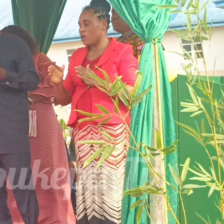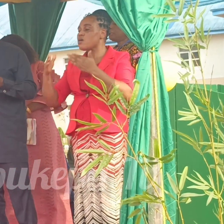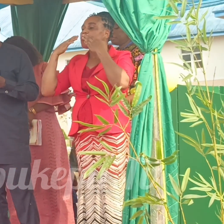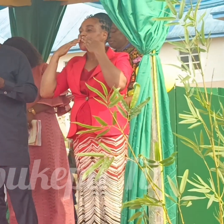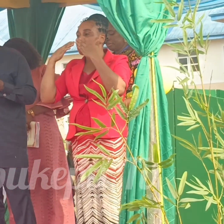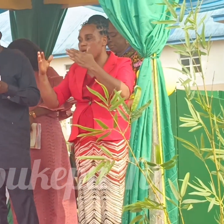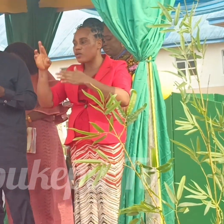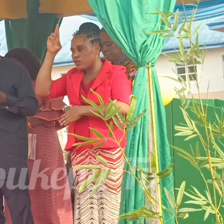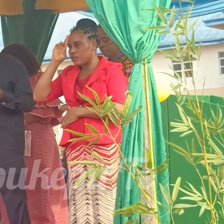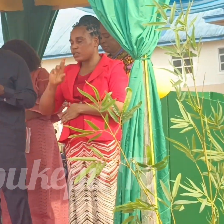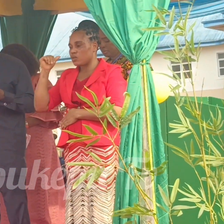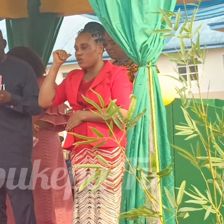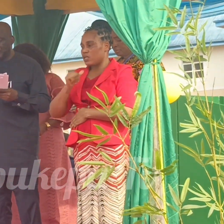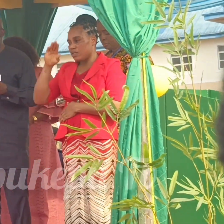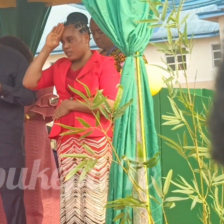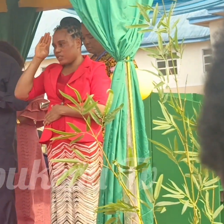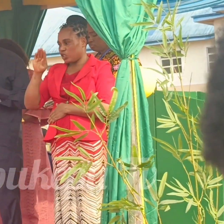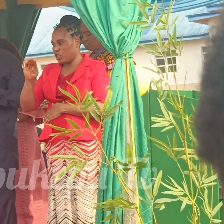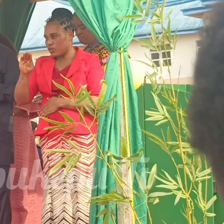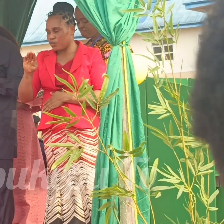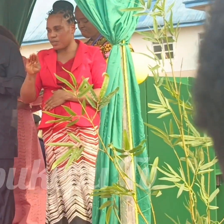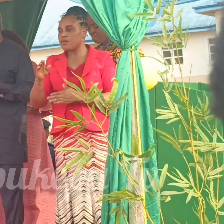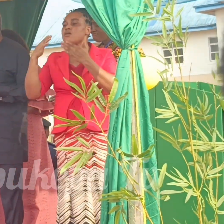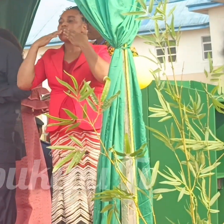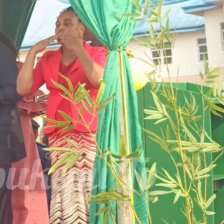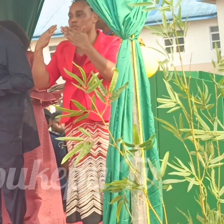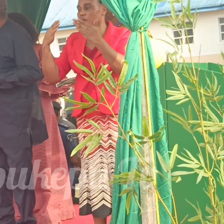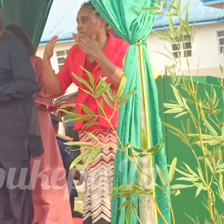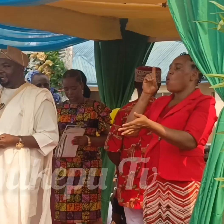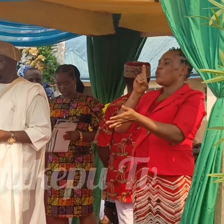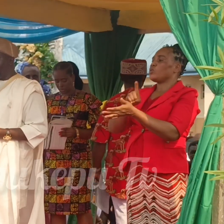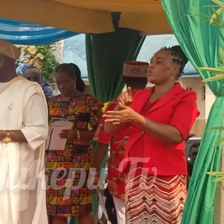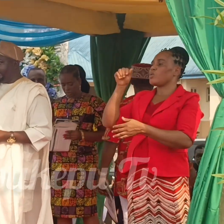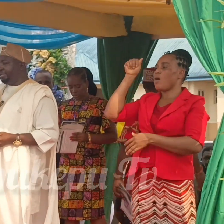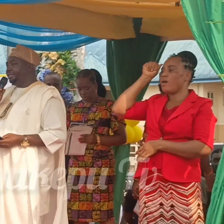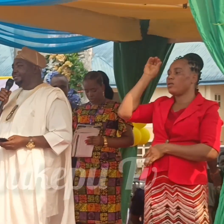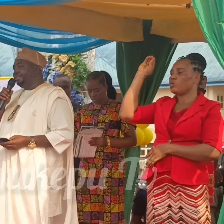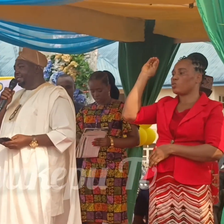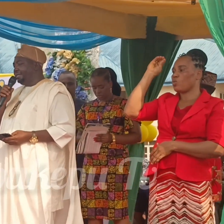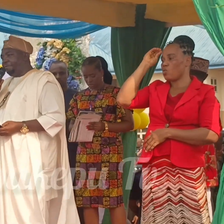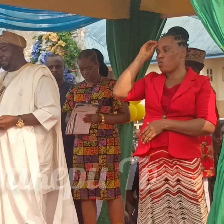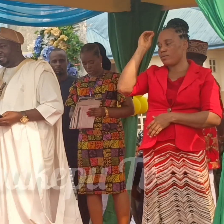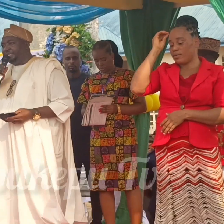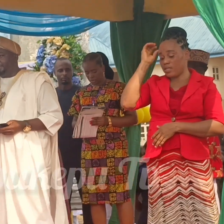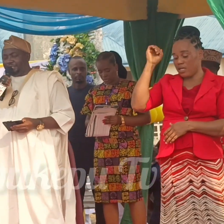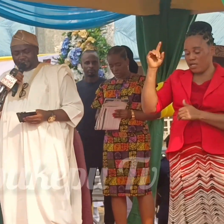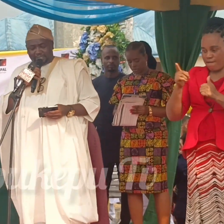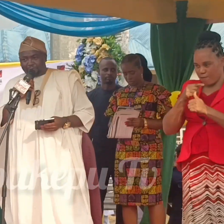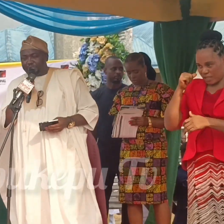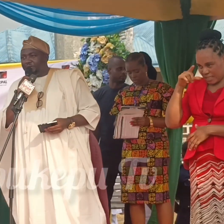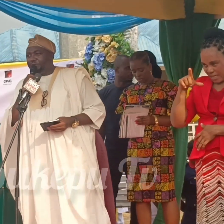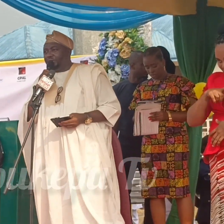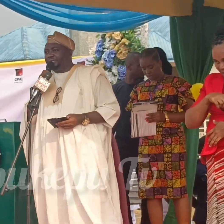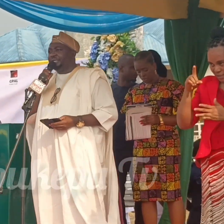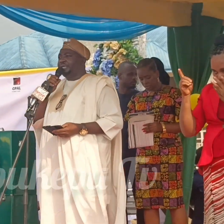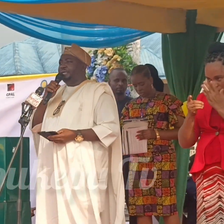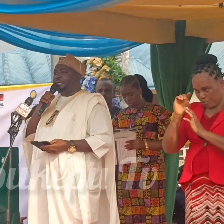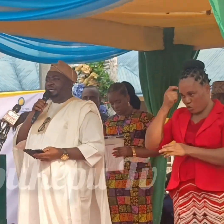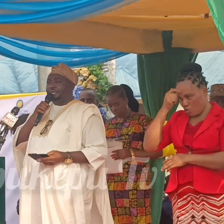Thank you, distinguished ladies and gentlemen. Thank you. Alex Oti, the First AD, the Deputy